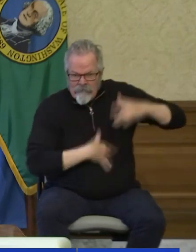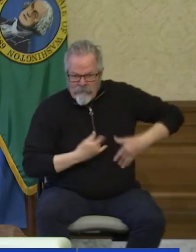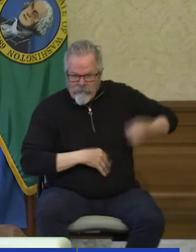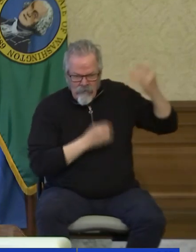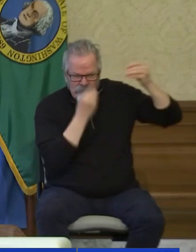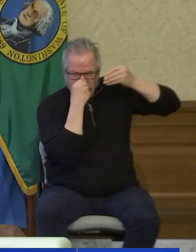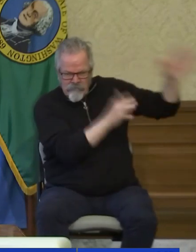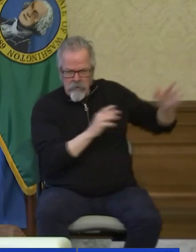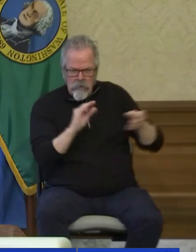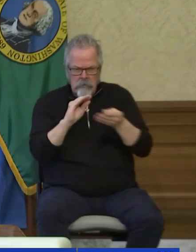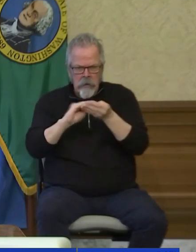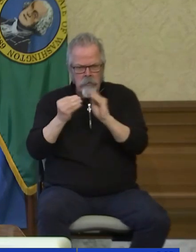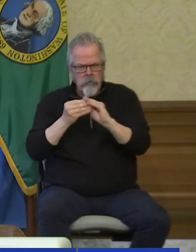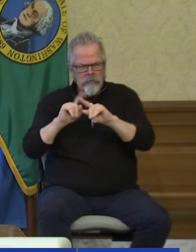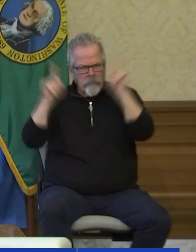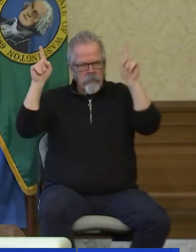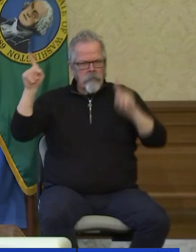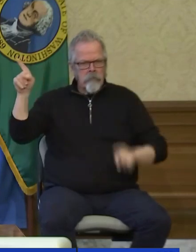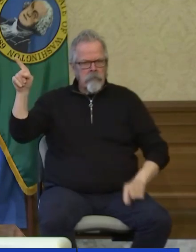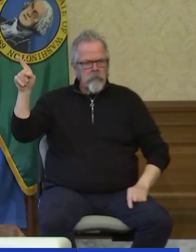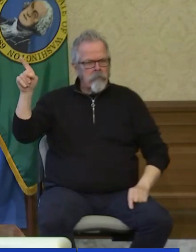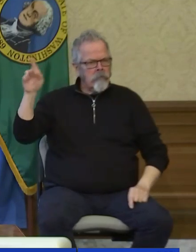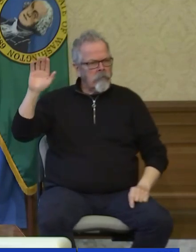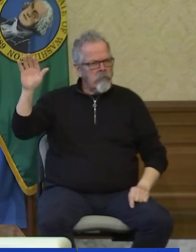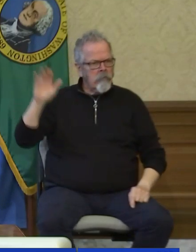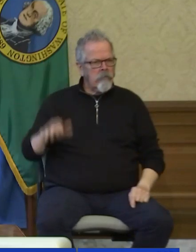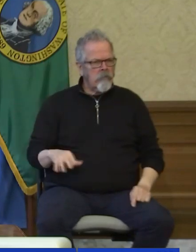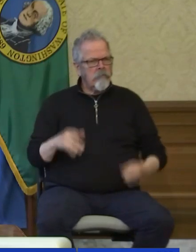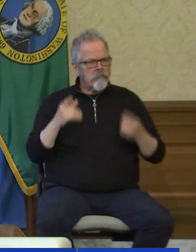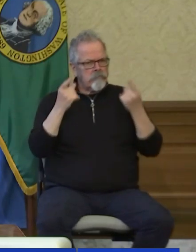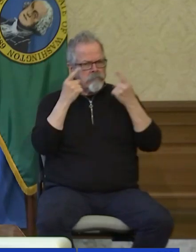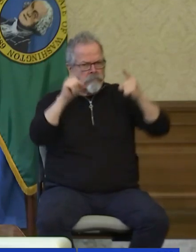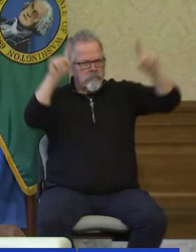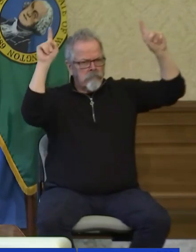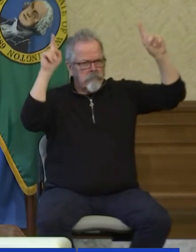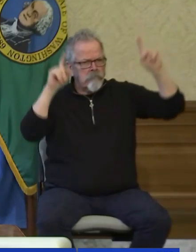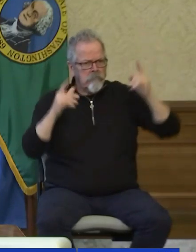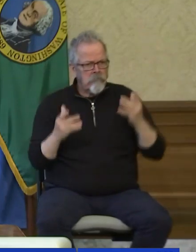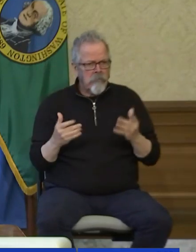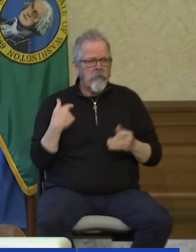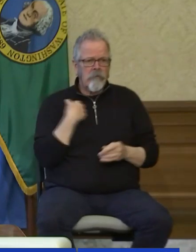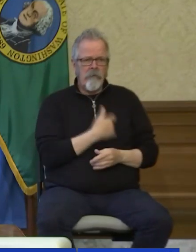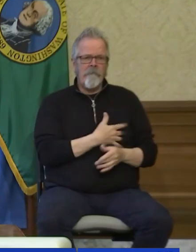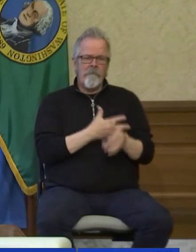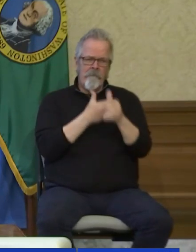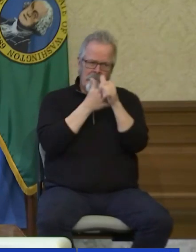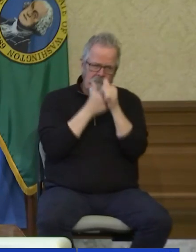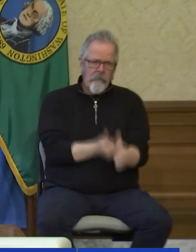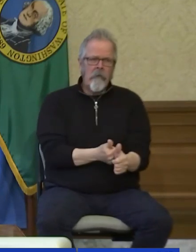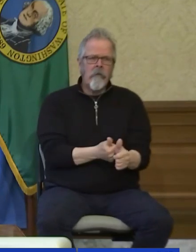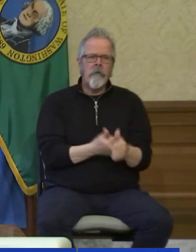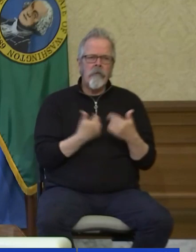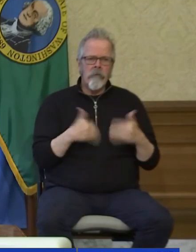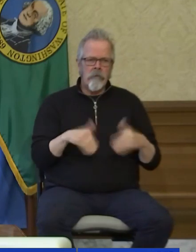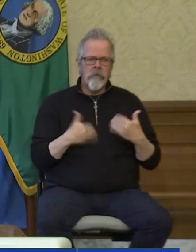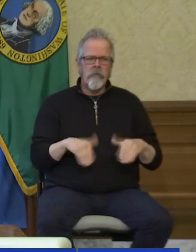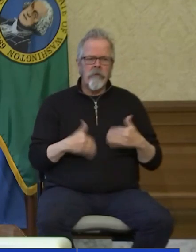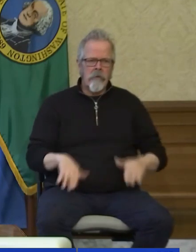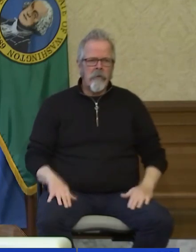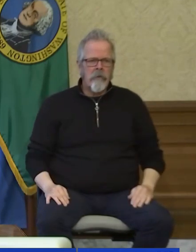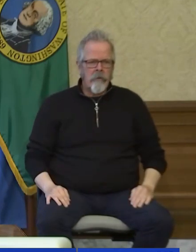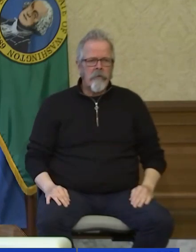that stretches way out into the summer. What if people jump the gun and they want to start opening now and they defy your order?